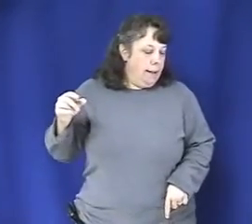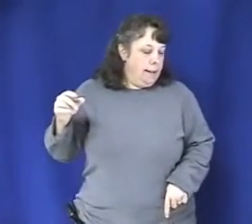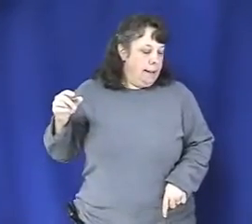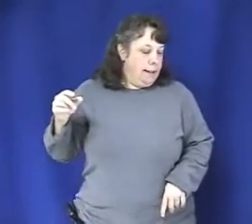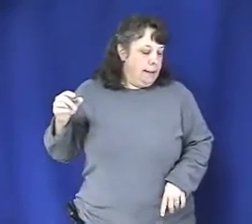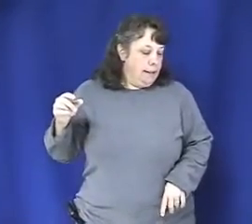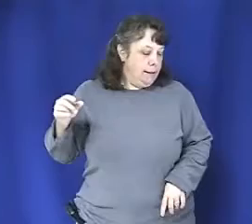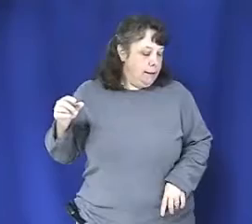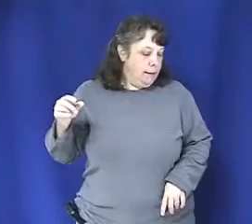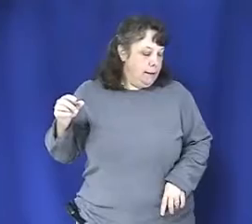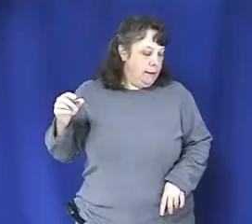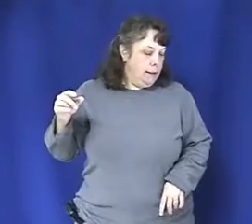Okay.